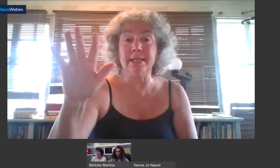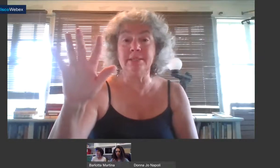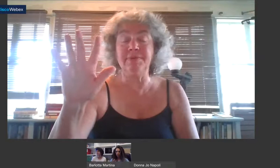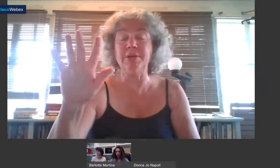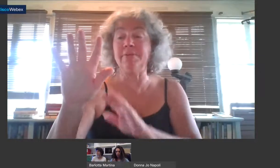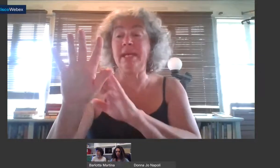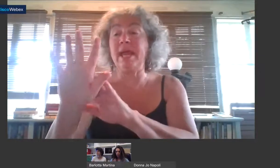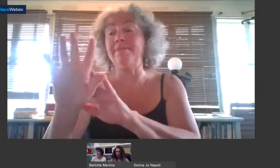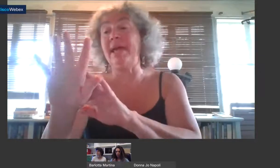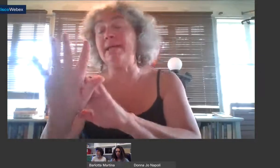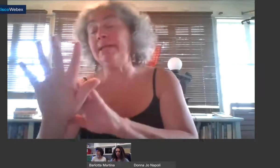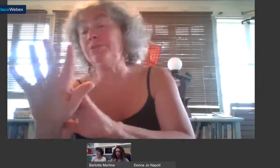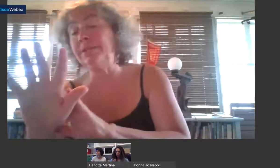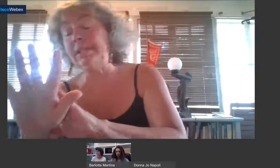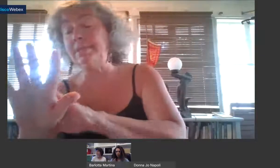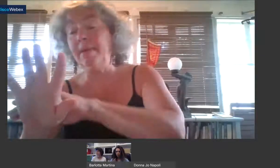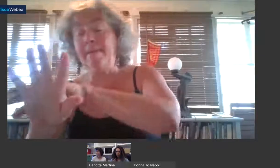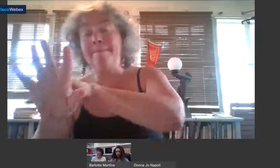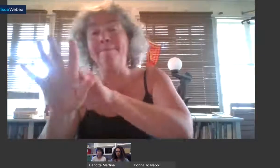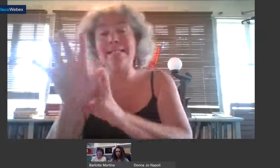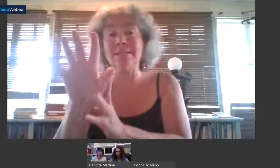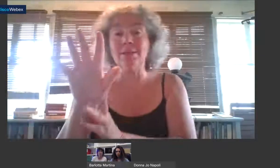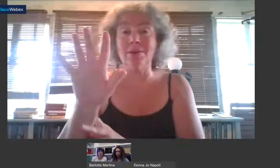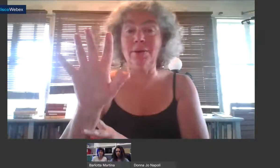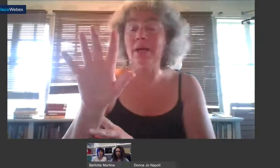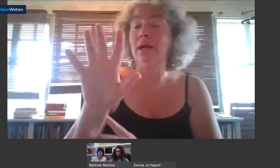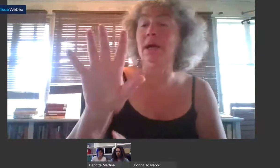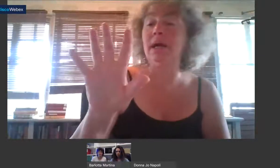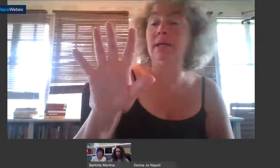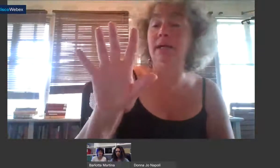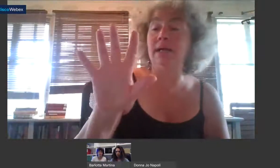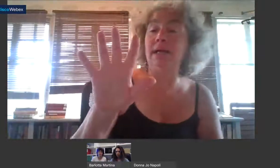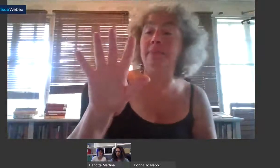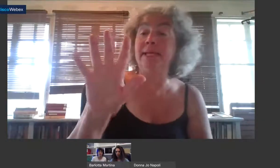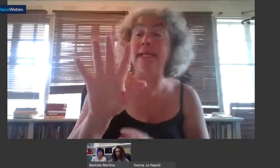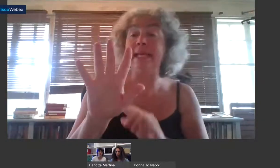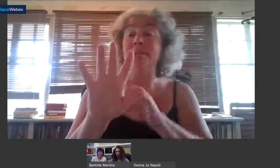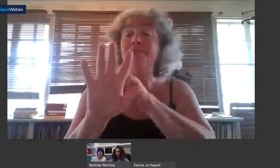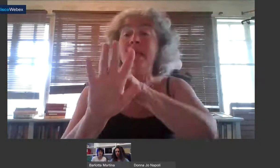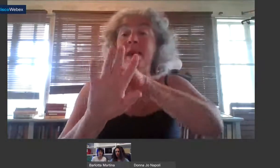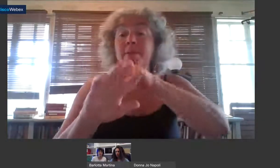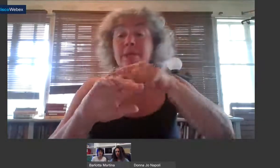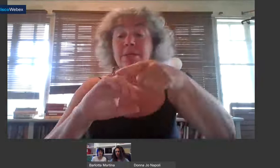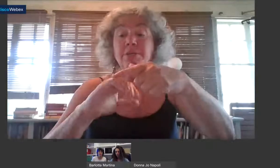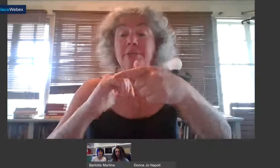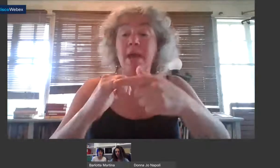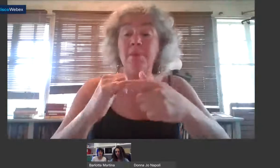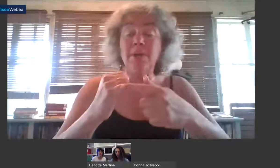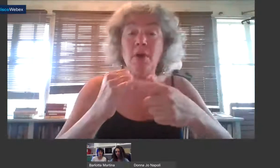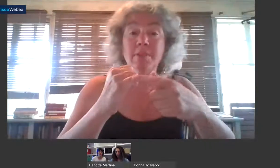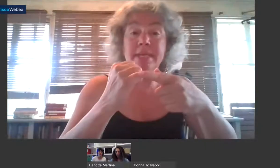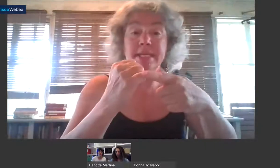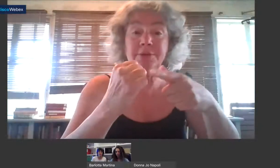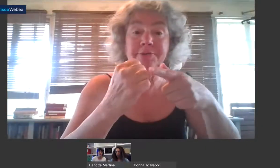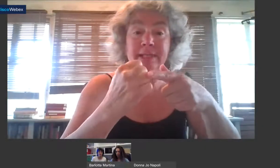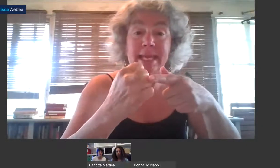index finger that have that interesting muscular ability. Then you've got what are called the